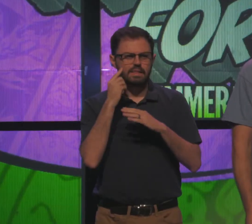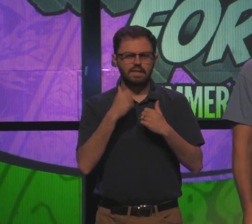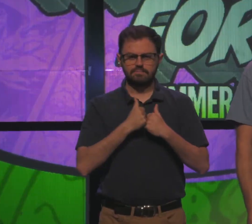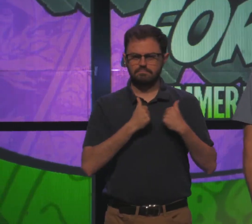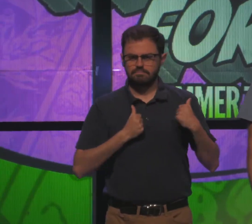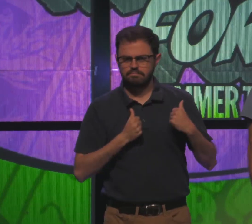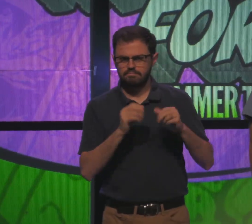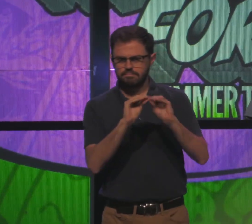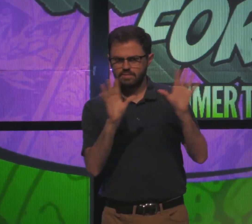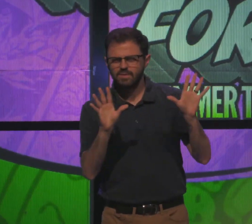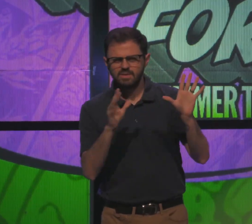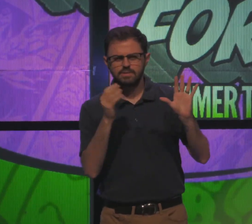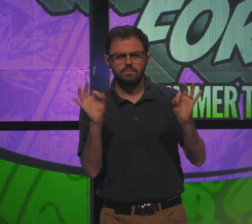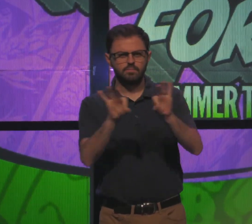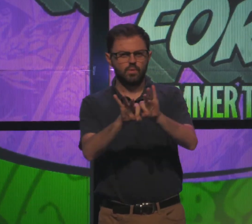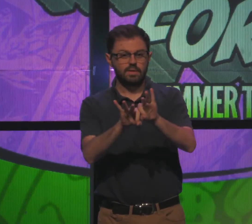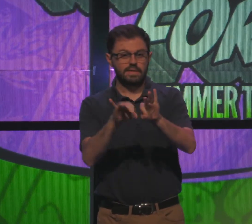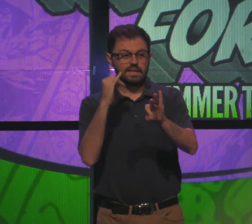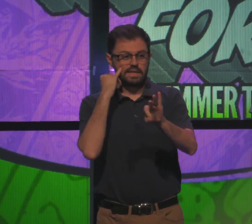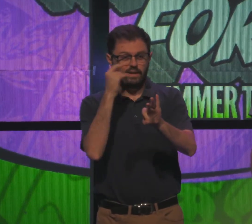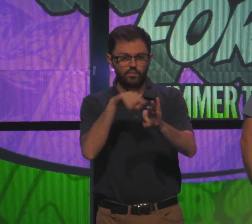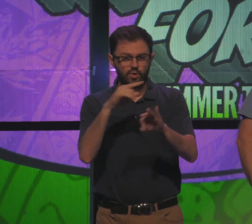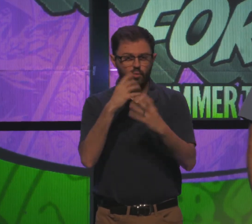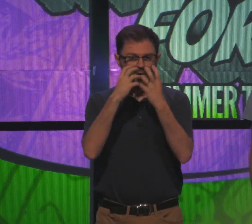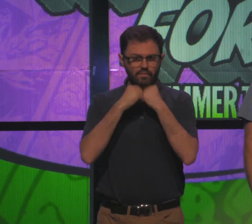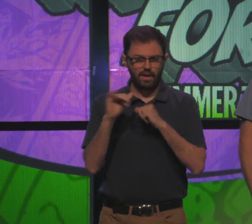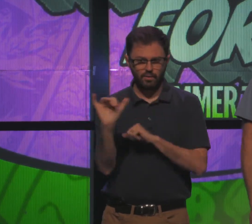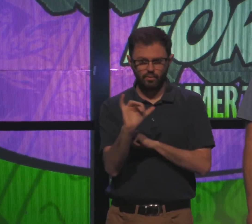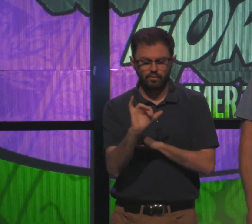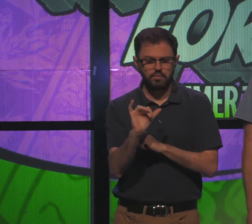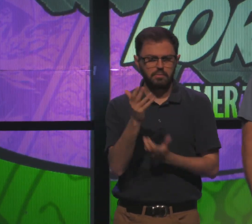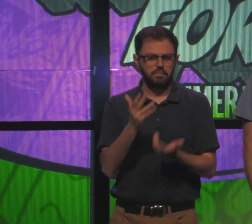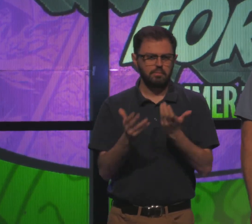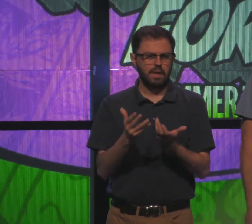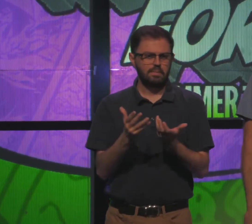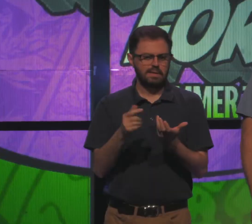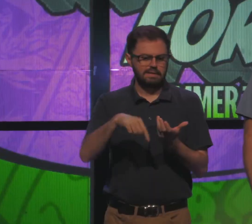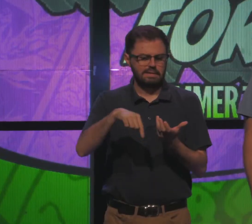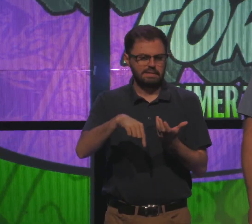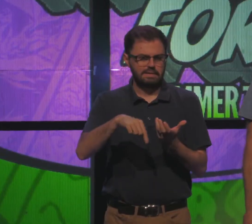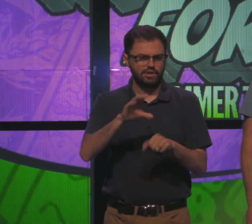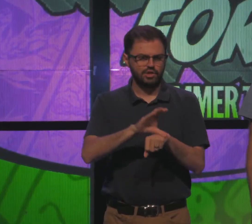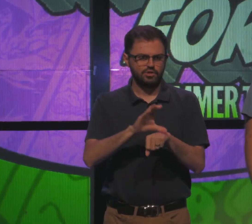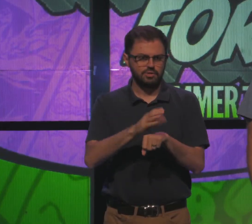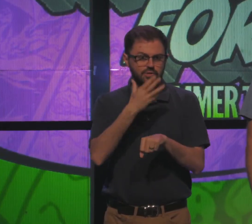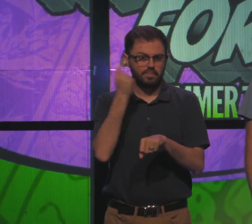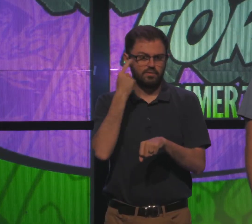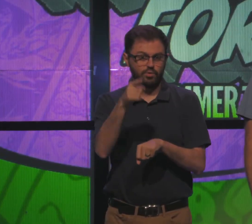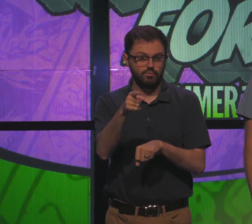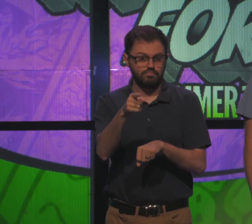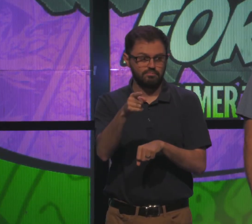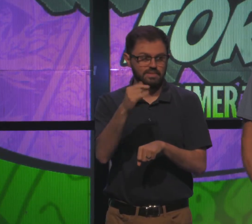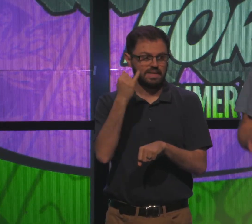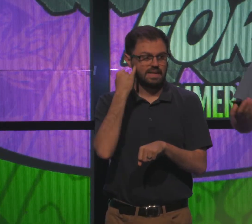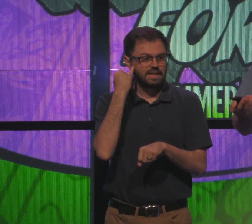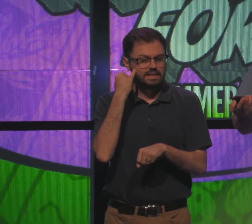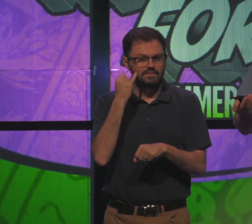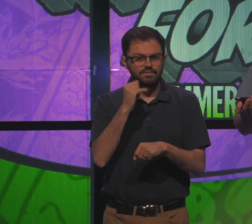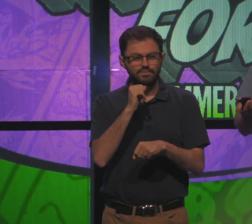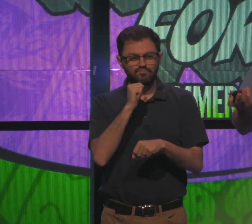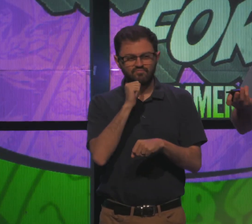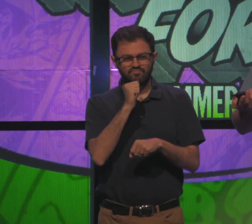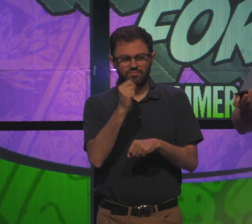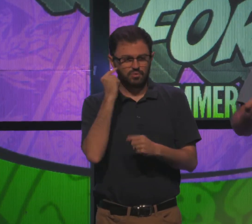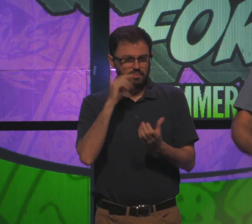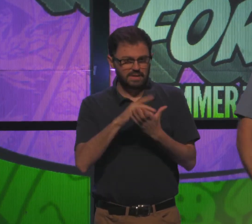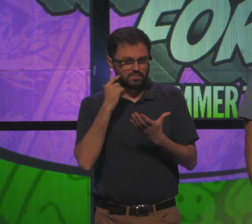those things are important to you, then you might be at a wonderful space for you. And if you're not, it's an